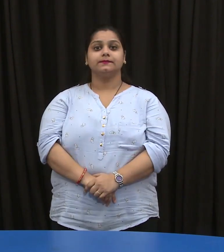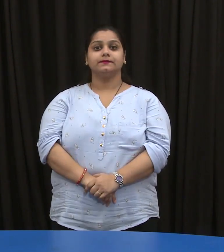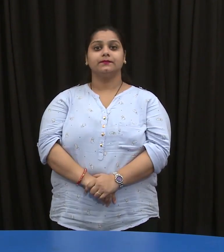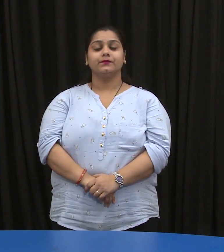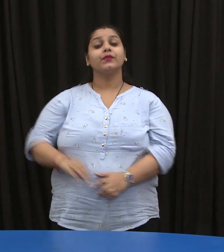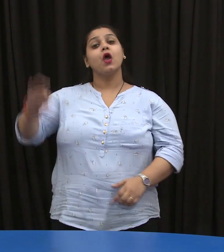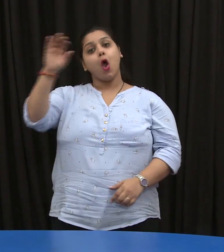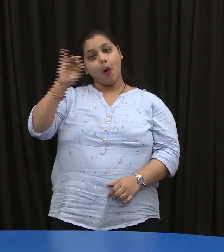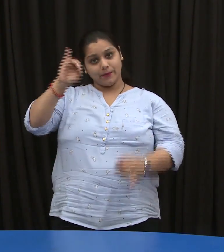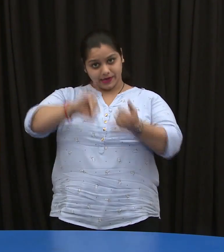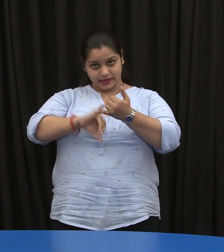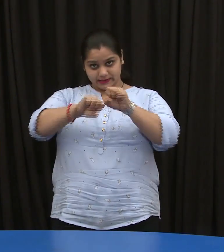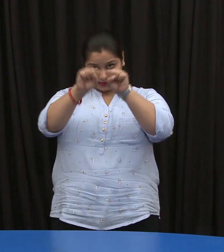operating system,